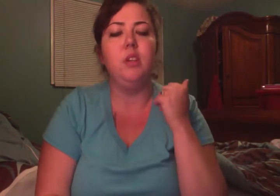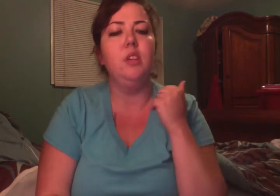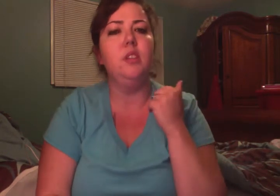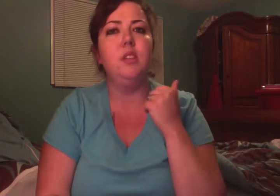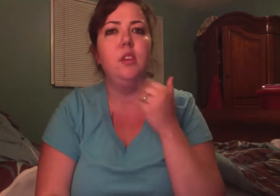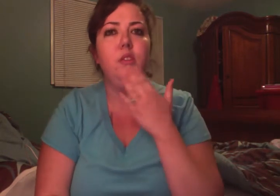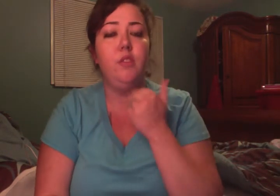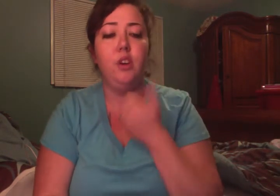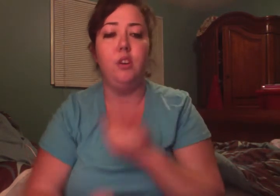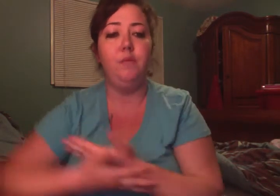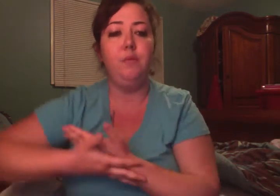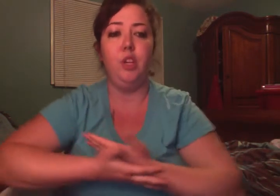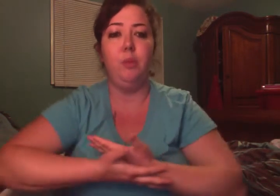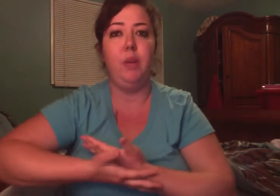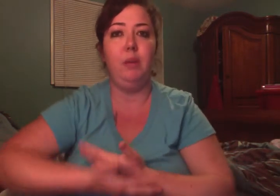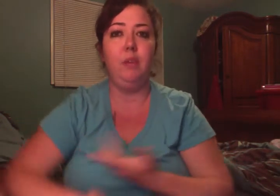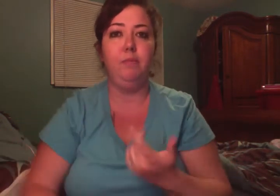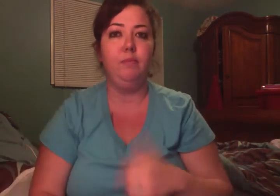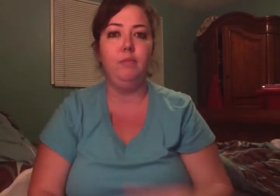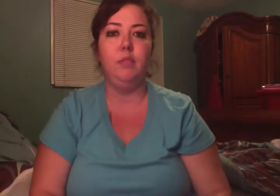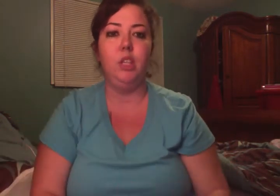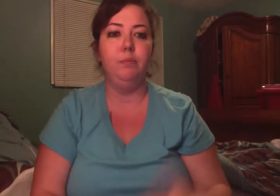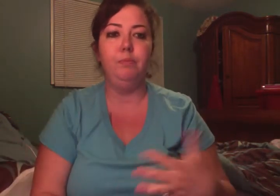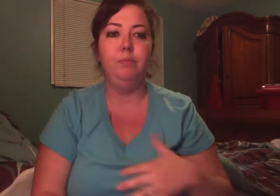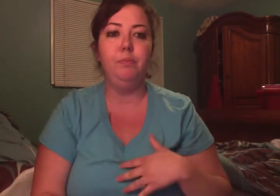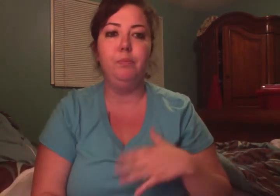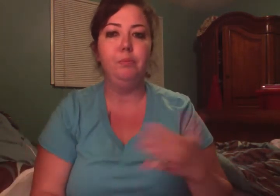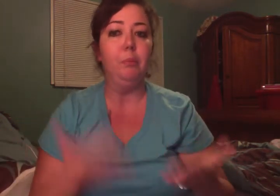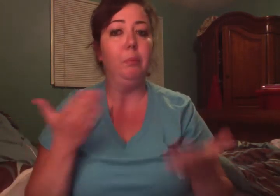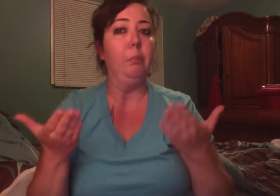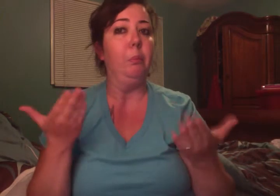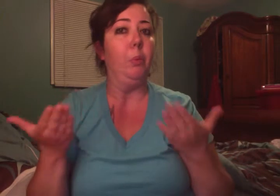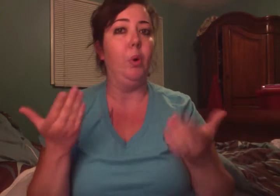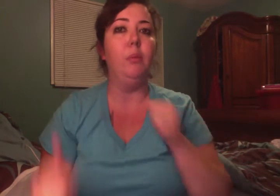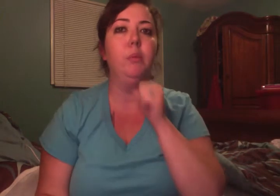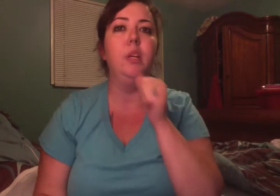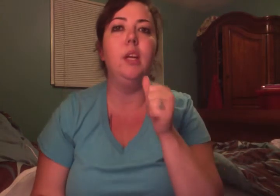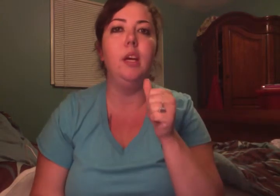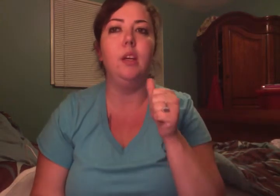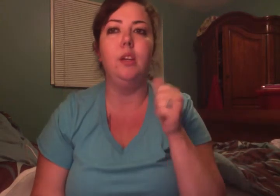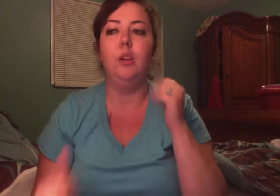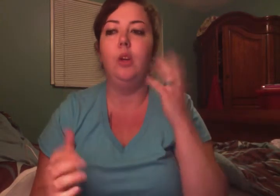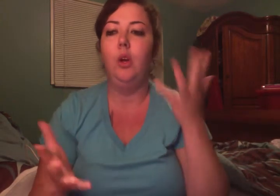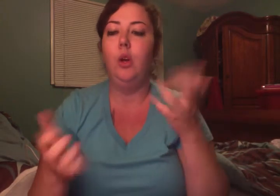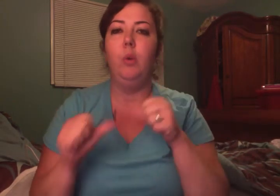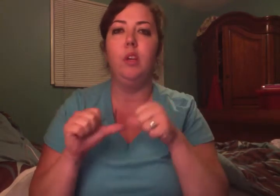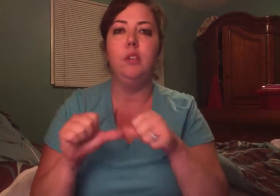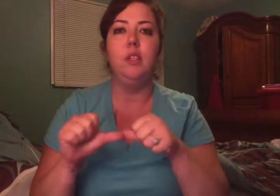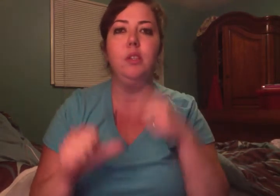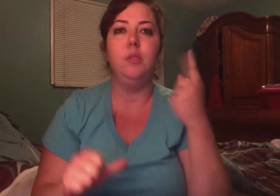experience for, baby. They're probably not gonna want to continue something